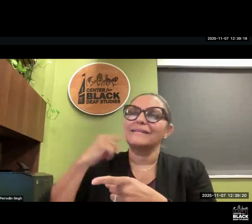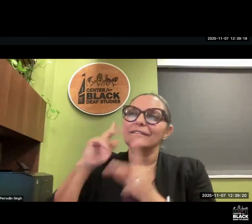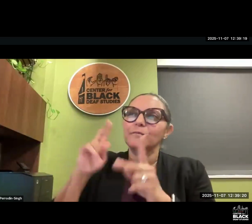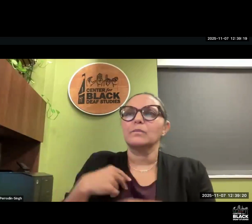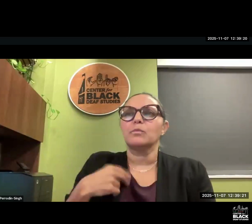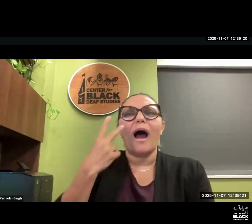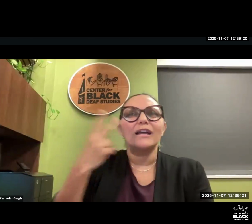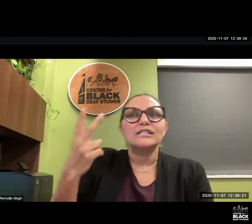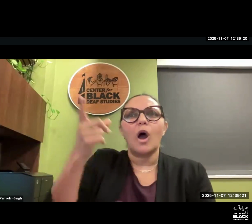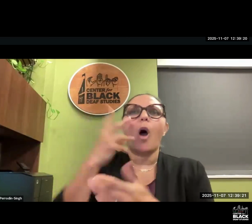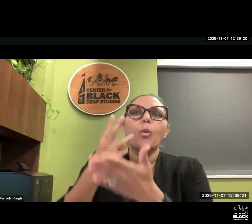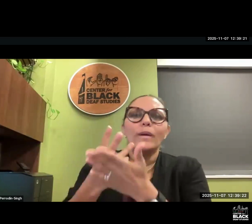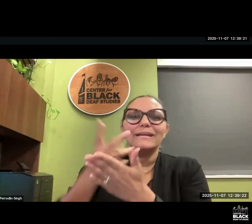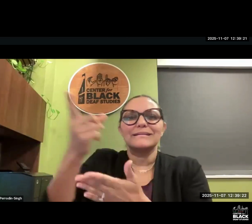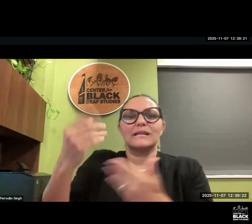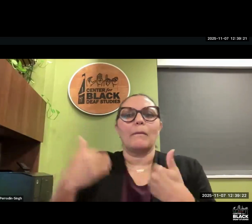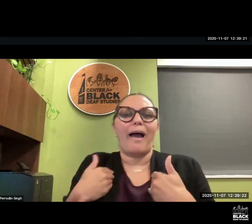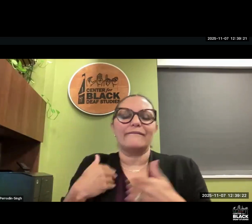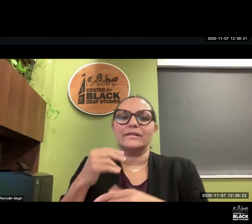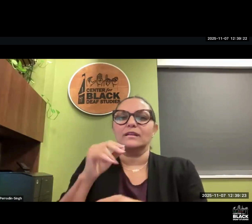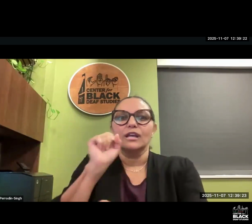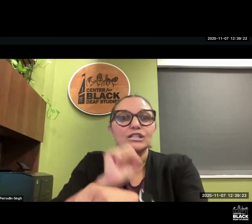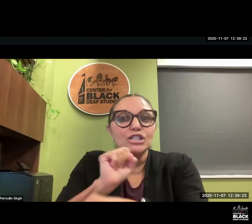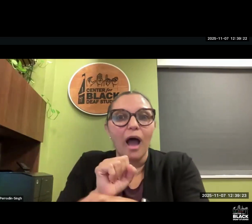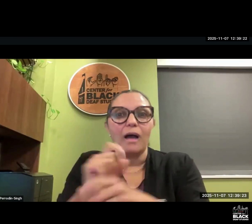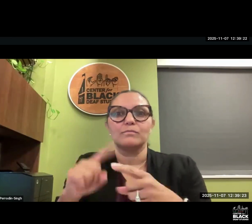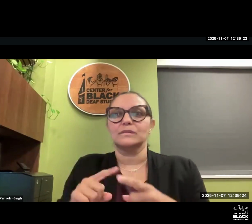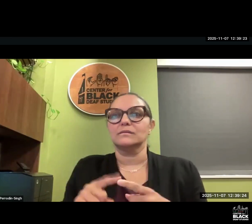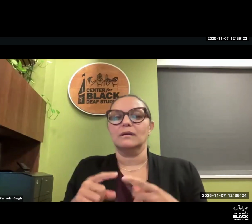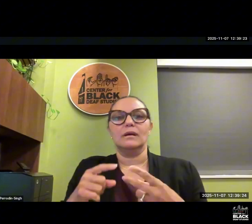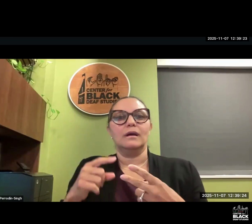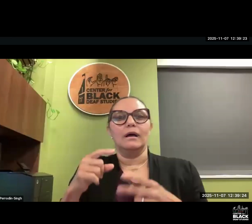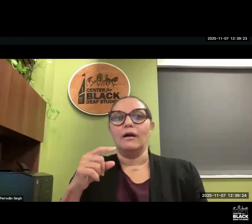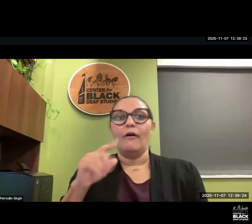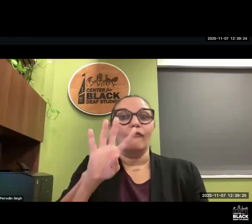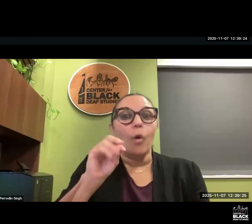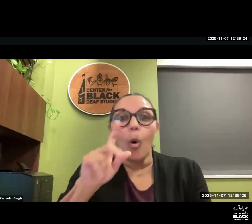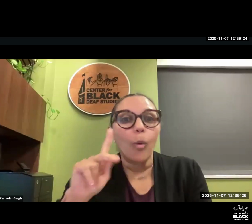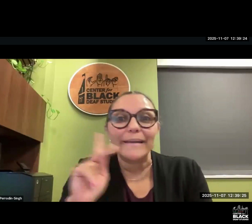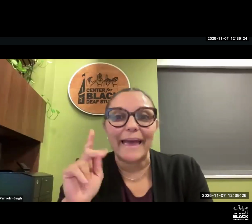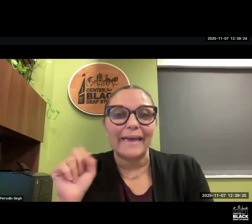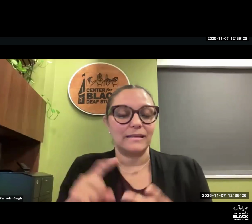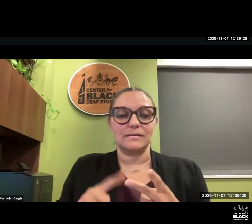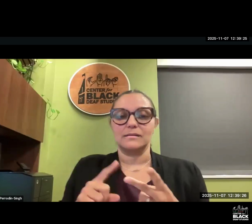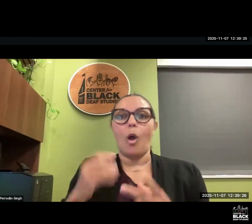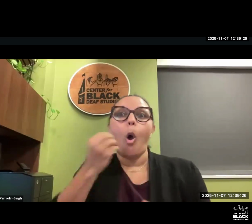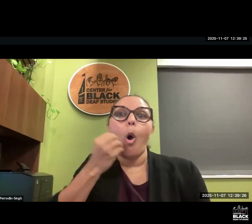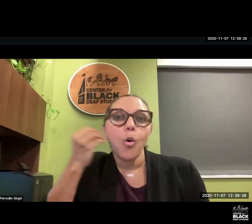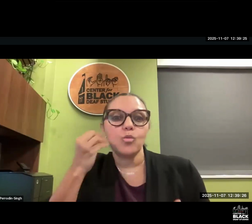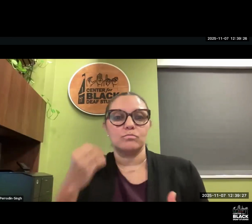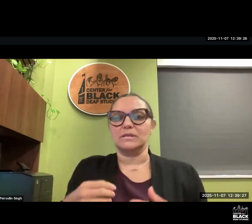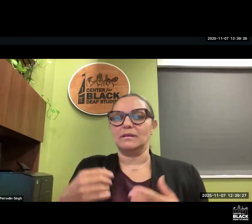people I could look up to who are Black and deaf and who are Black and deaf, and they also allowed me to witness them